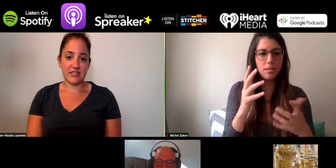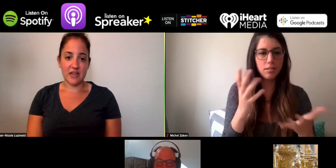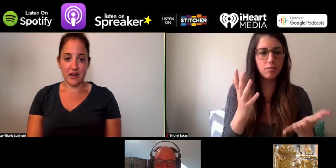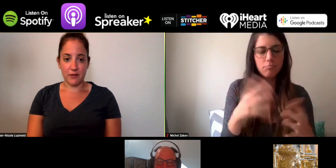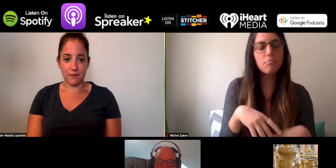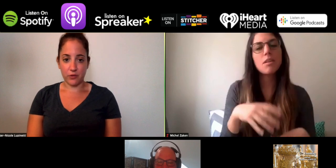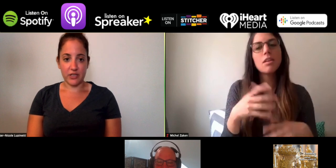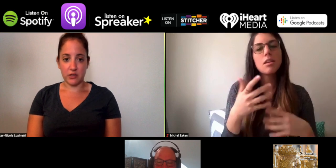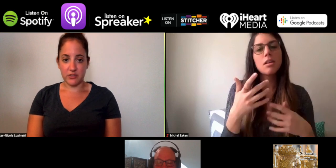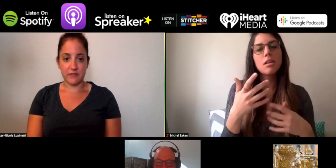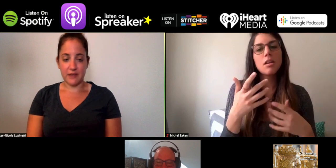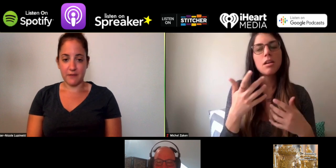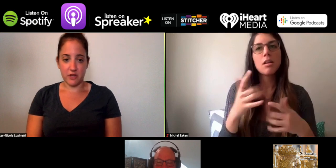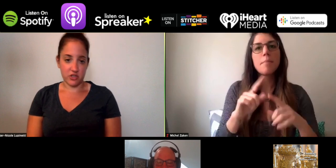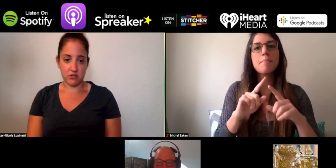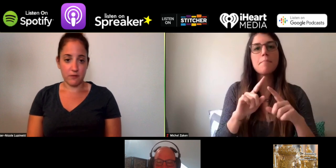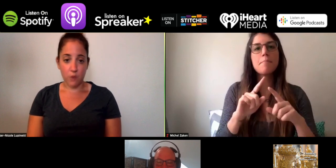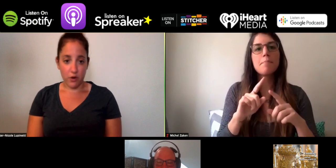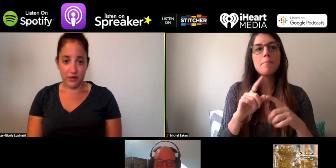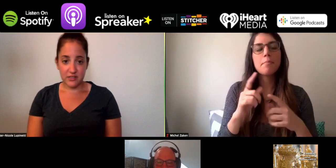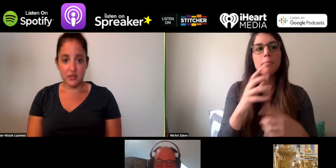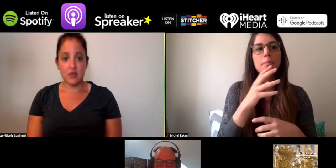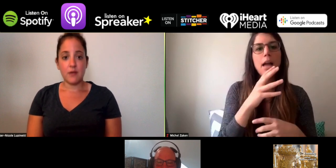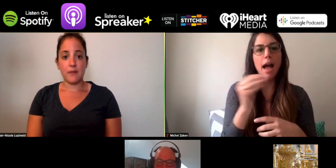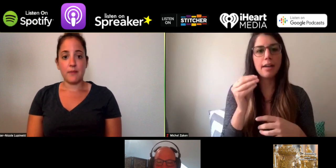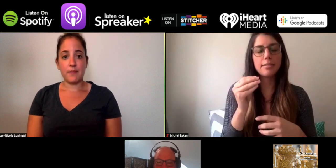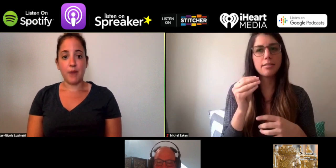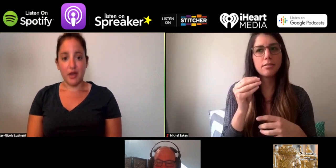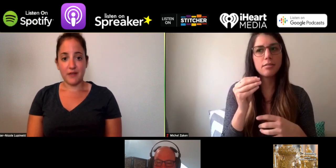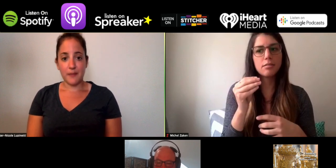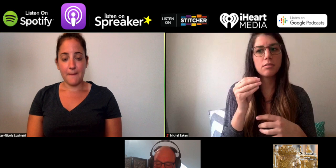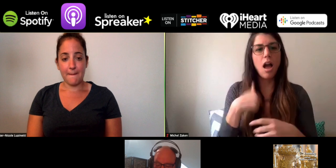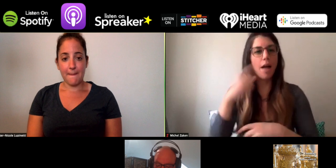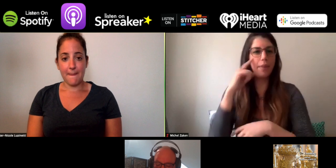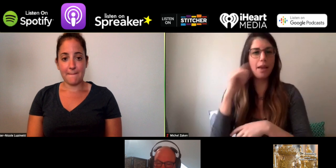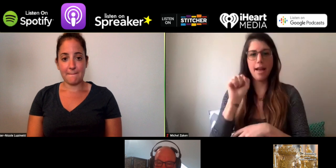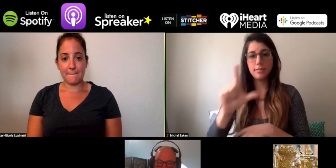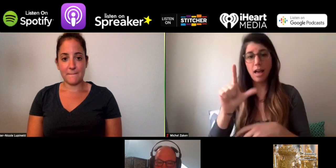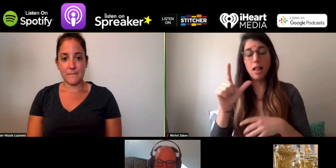absolutely, it's not a fully inclusive definition, of course. But